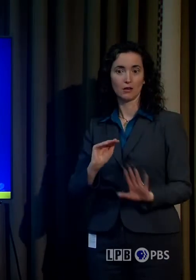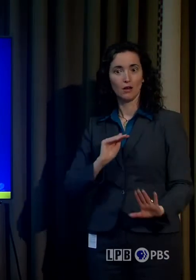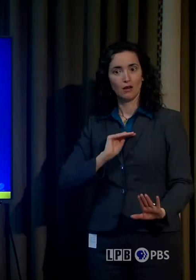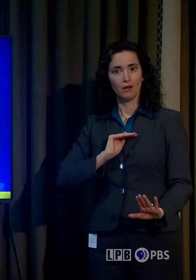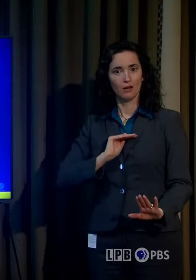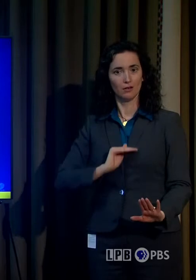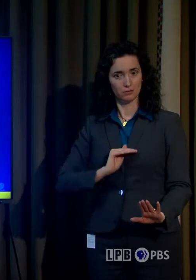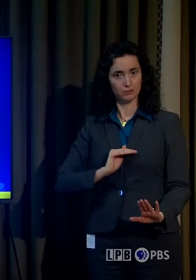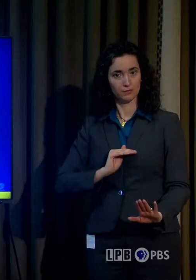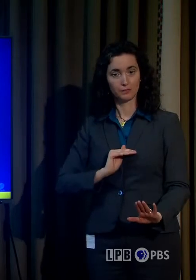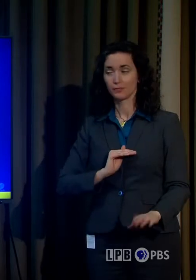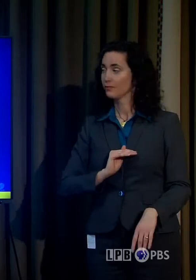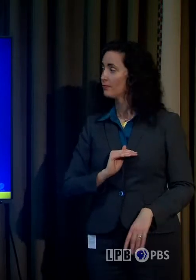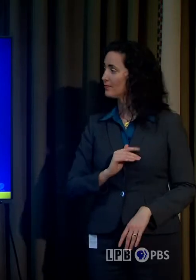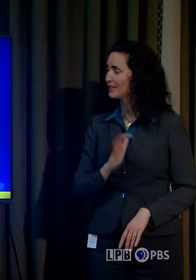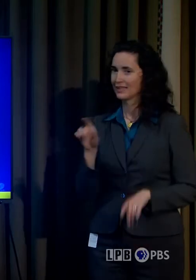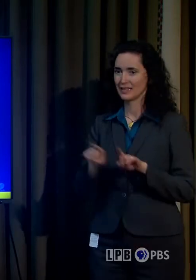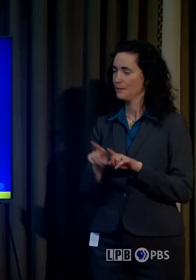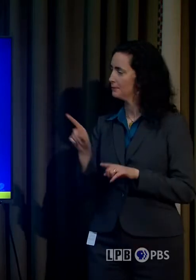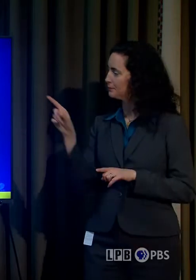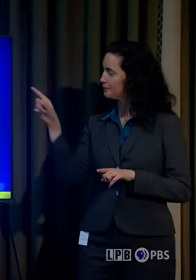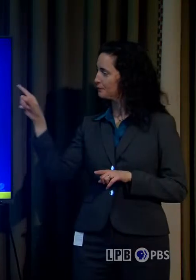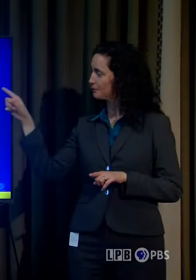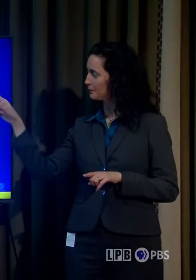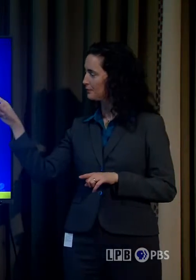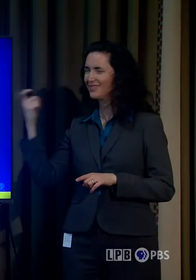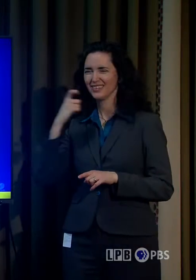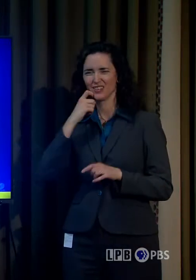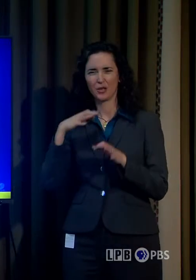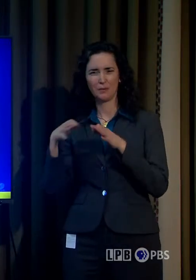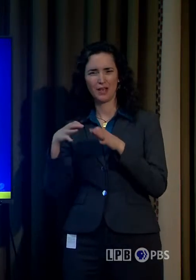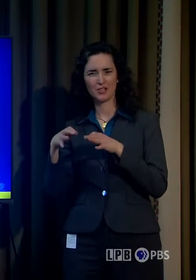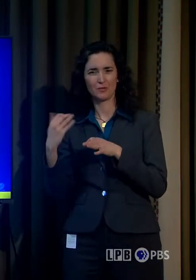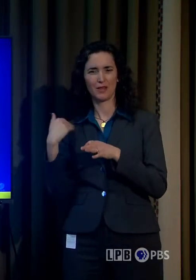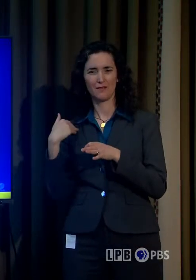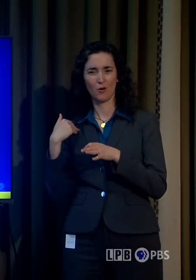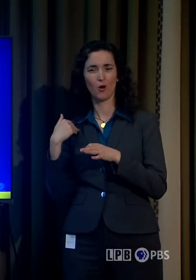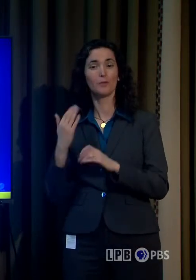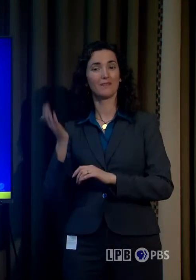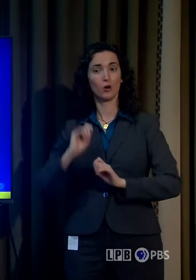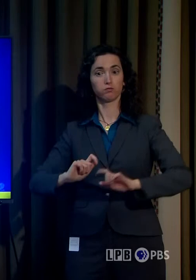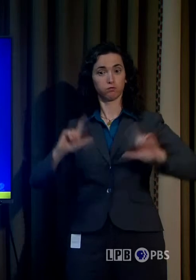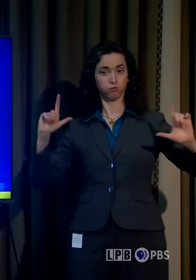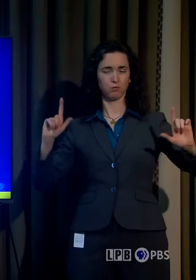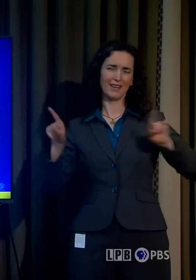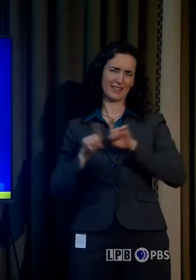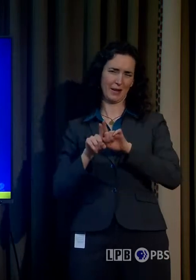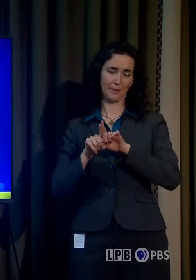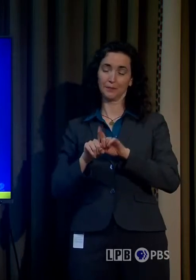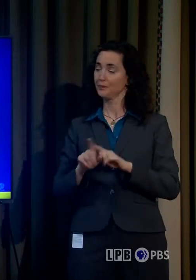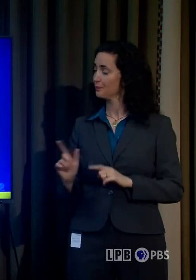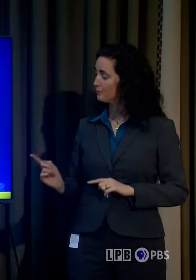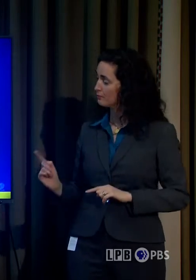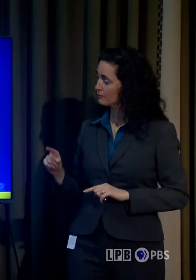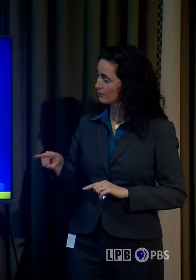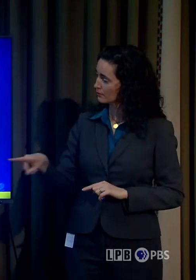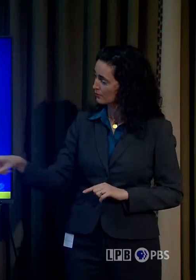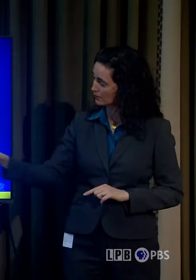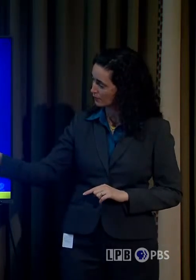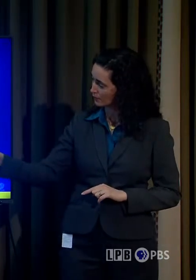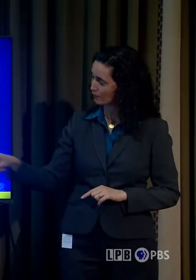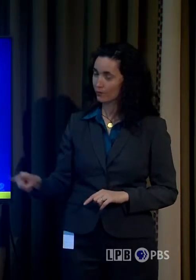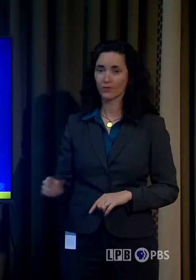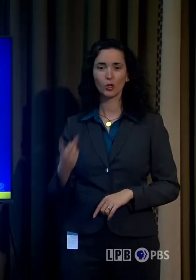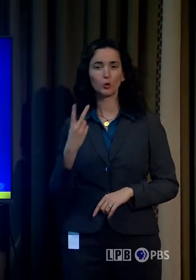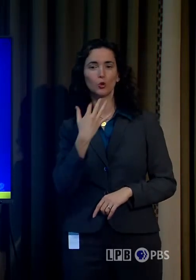news. On the top right is the same incidence graph that I just showed, zoomed in a second ago. On the bottom left, we have our